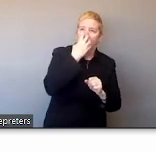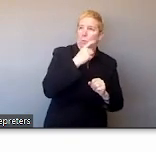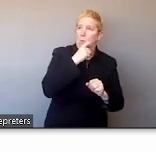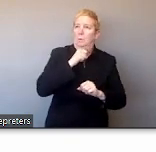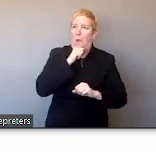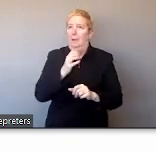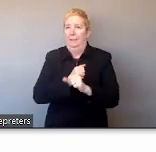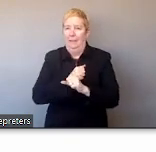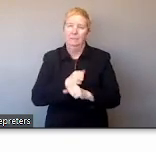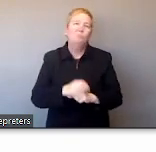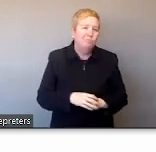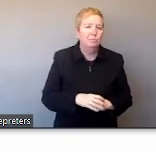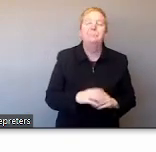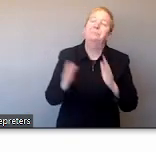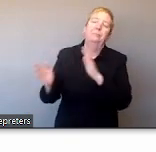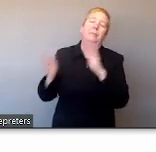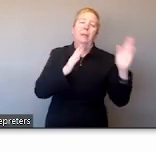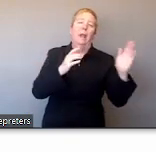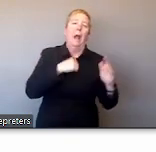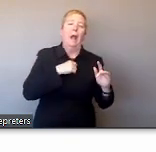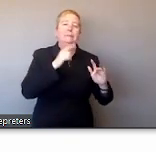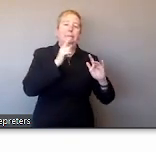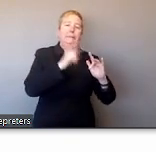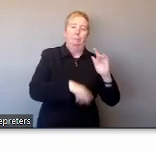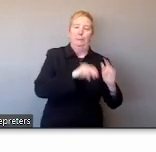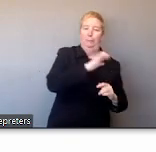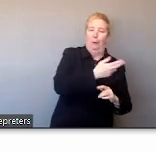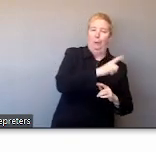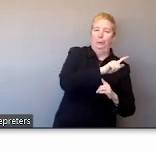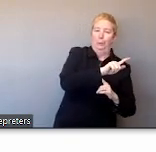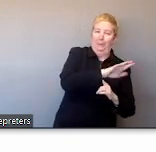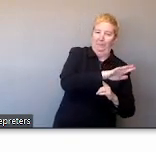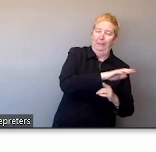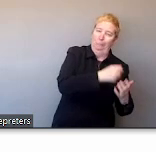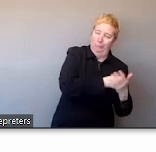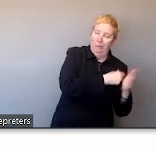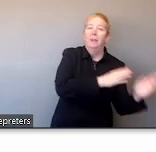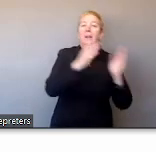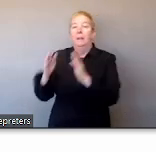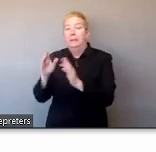March 25th, but then going on to December 14th,